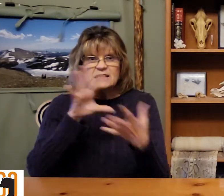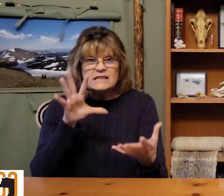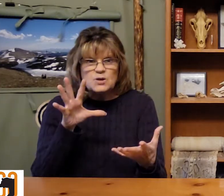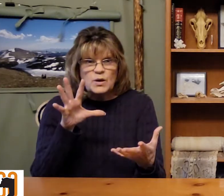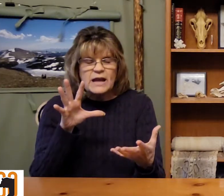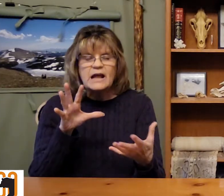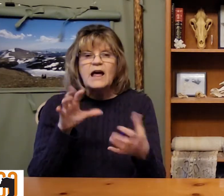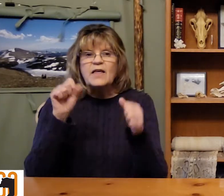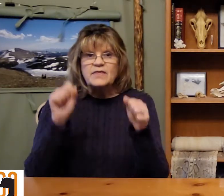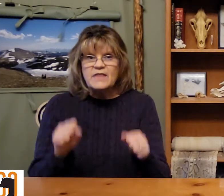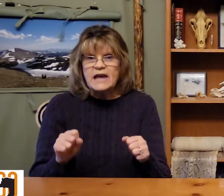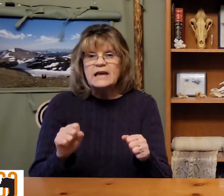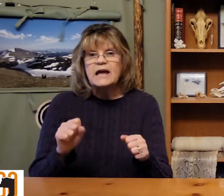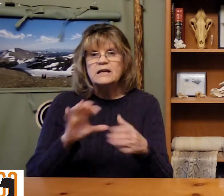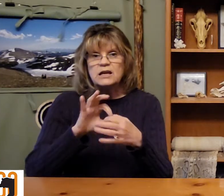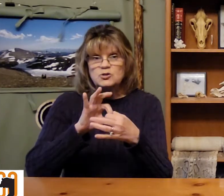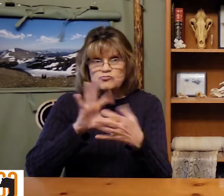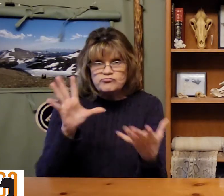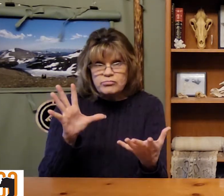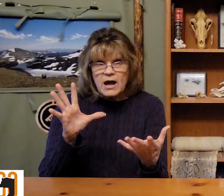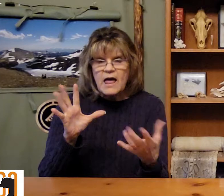their prey whole.